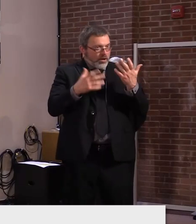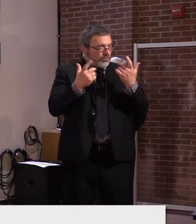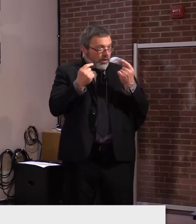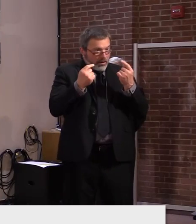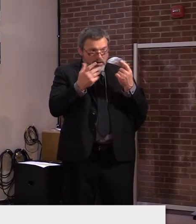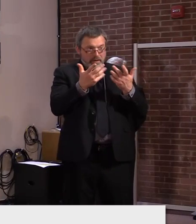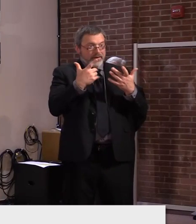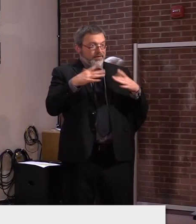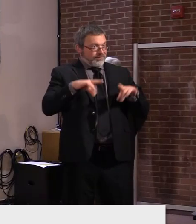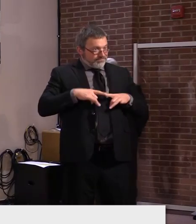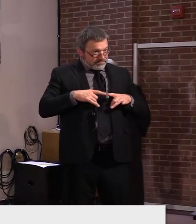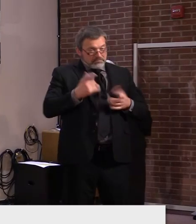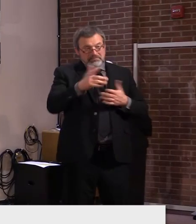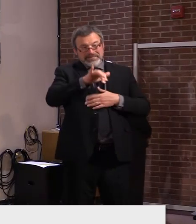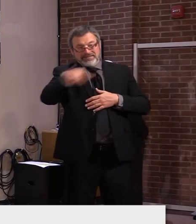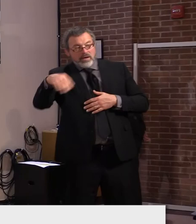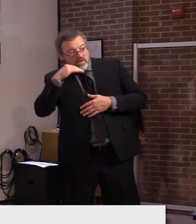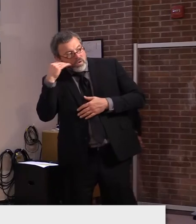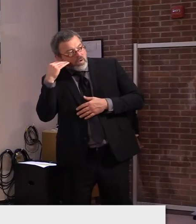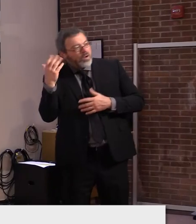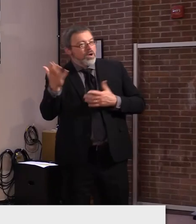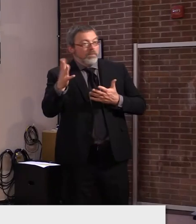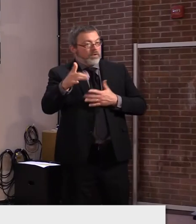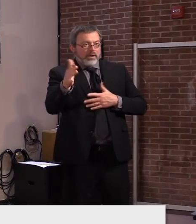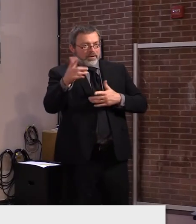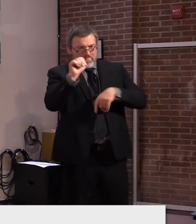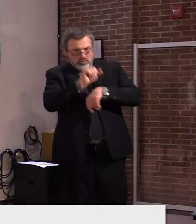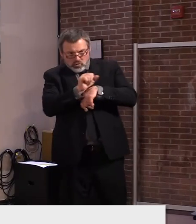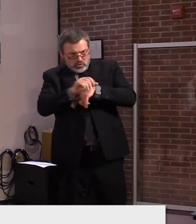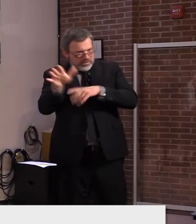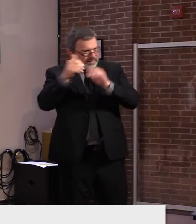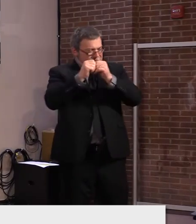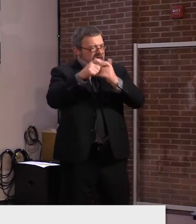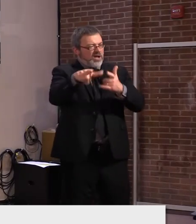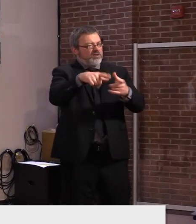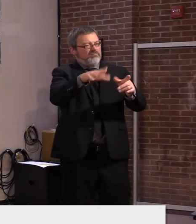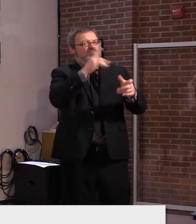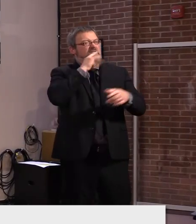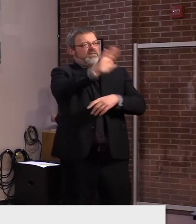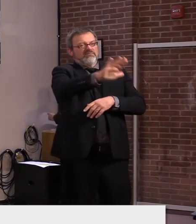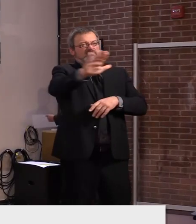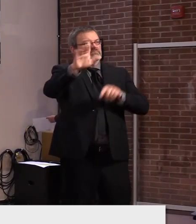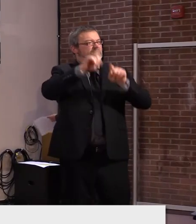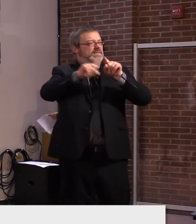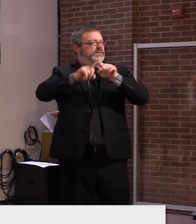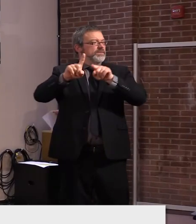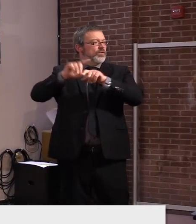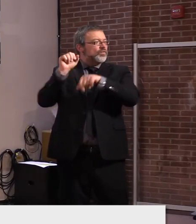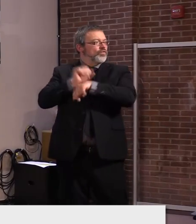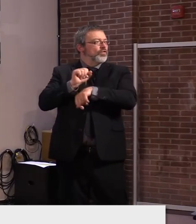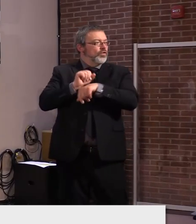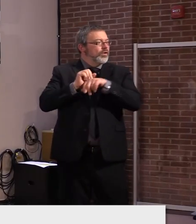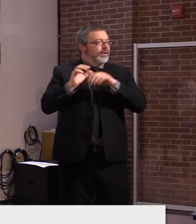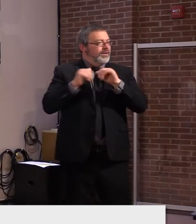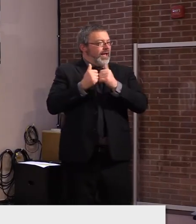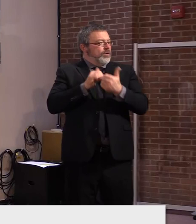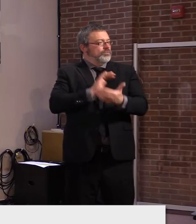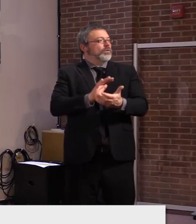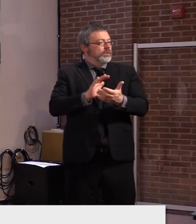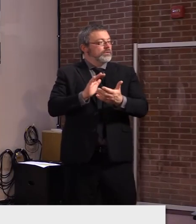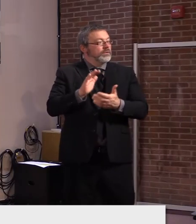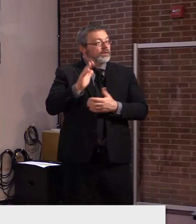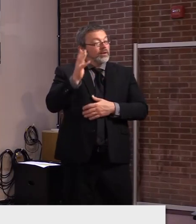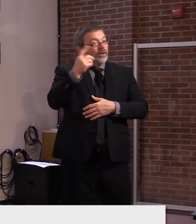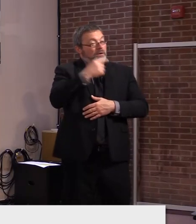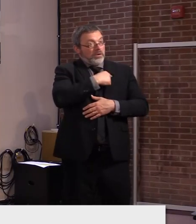or, you know, whatever the current recommendation is. So I think that's where we're going, but I wouldn't want to go there next week.